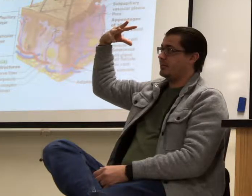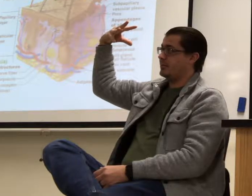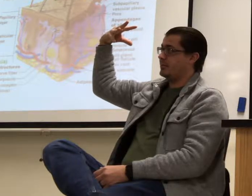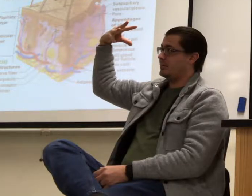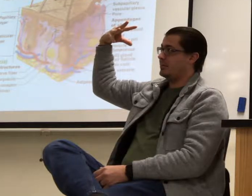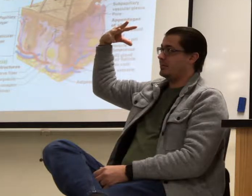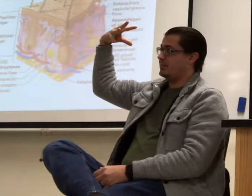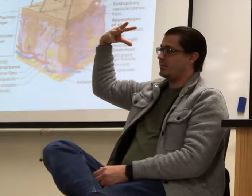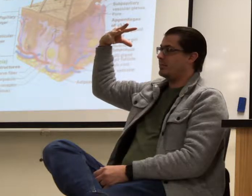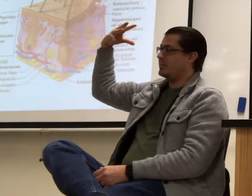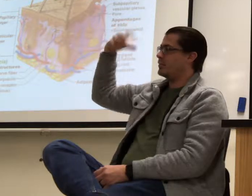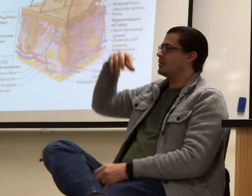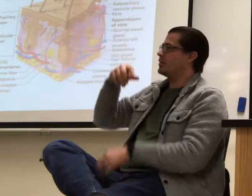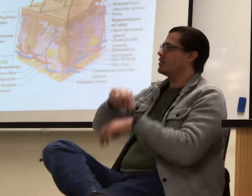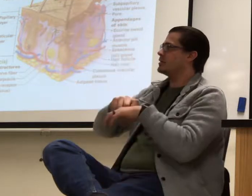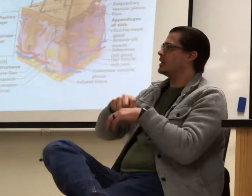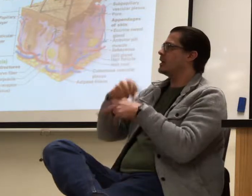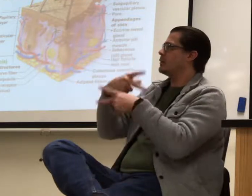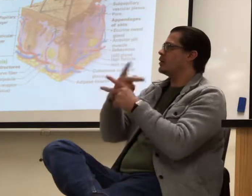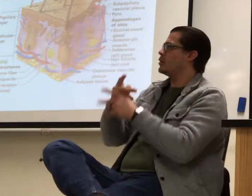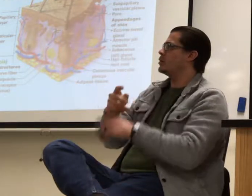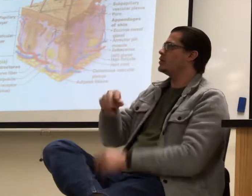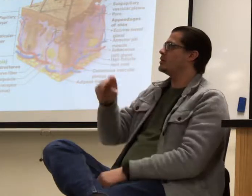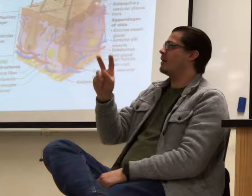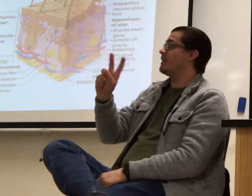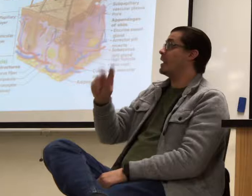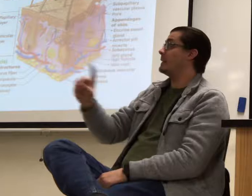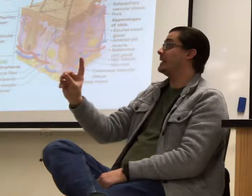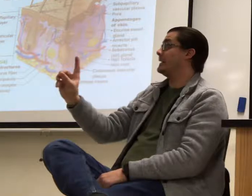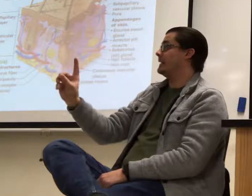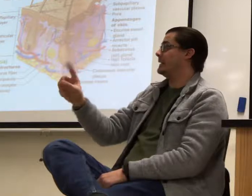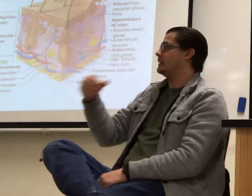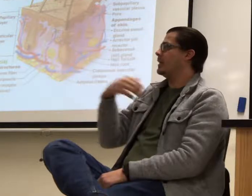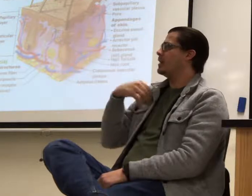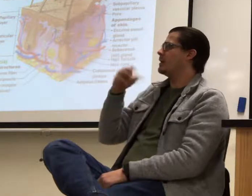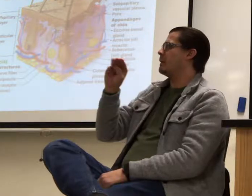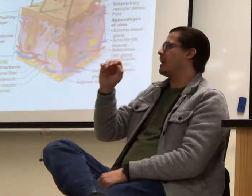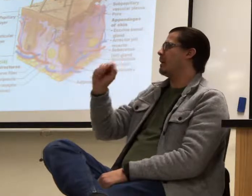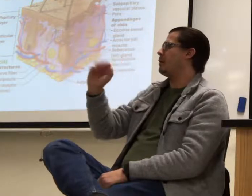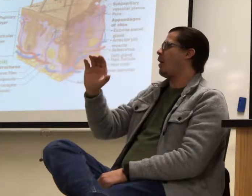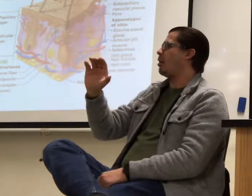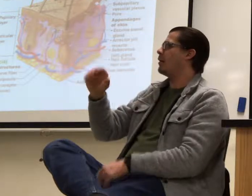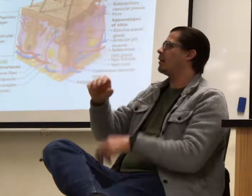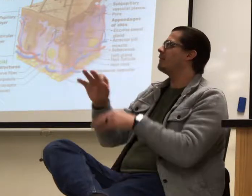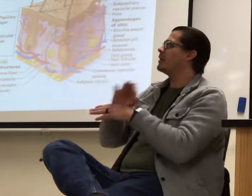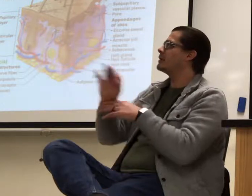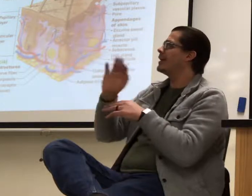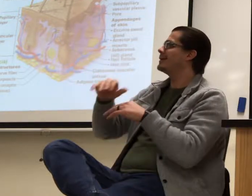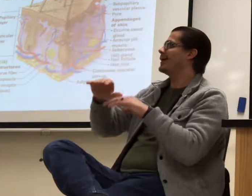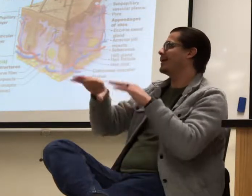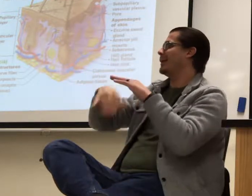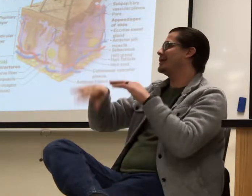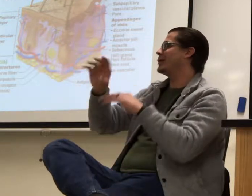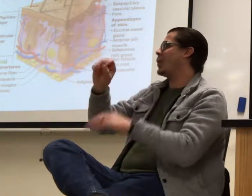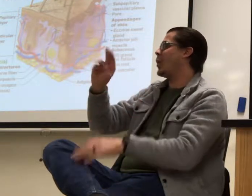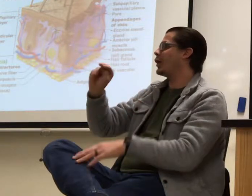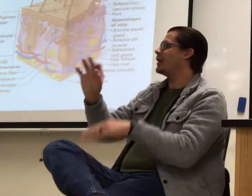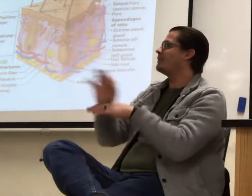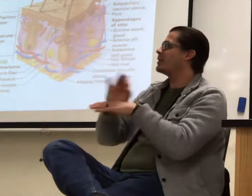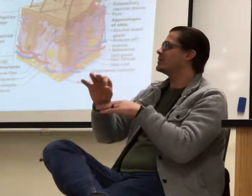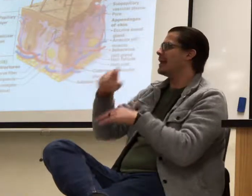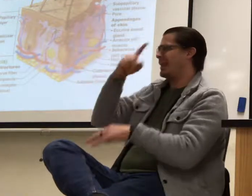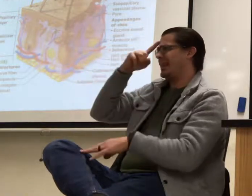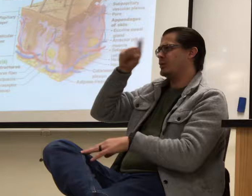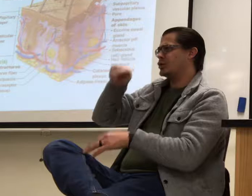the skin can produce vitamin D, so it has some metabolic function too. So those are the basic organs and functions. And I think we should